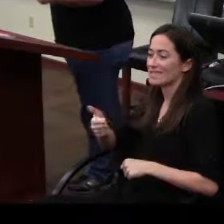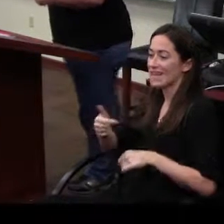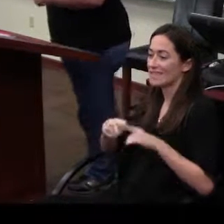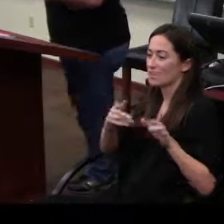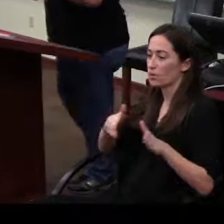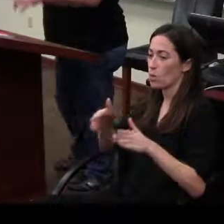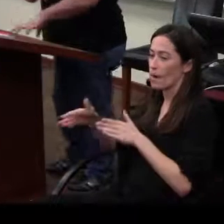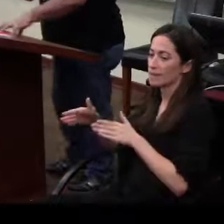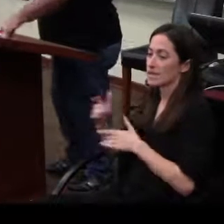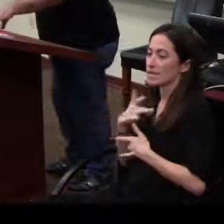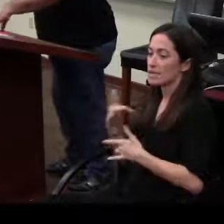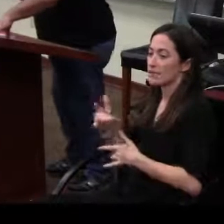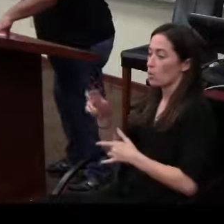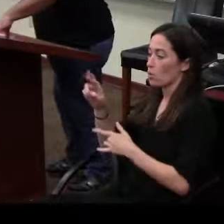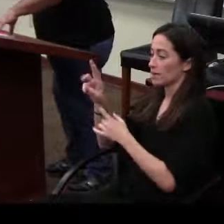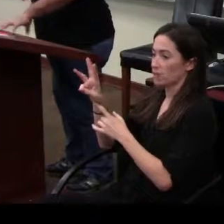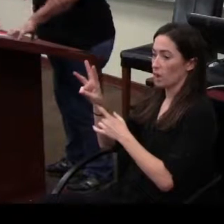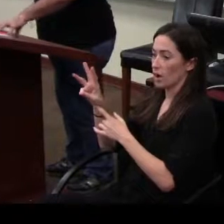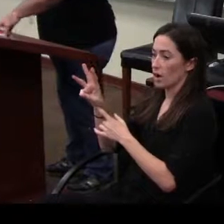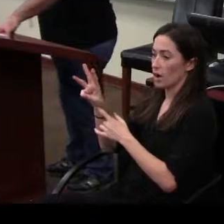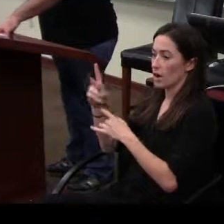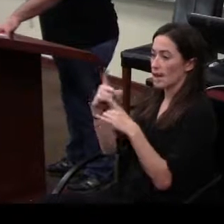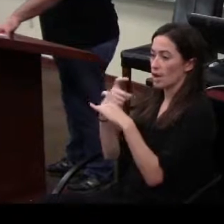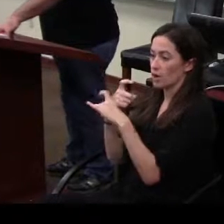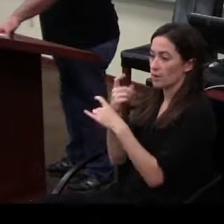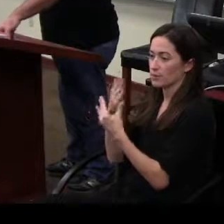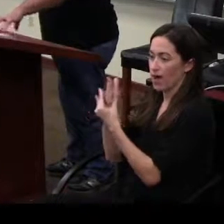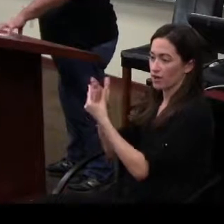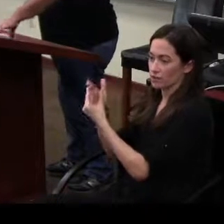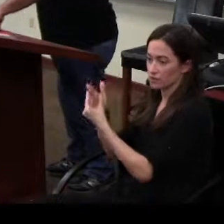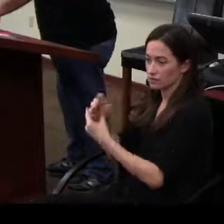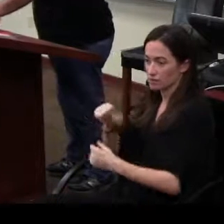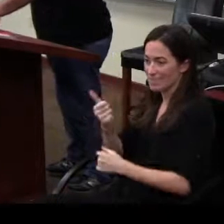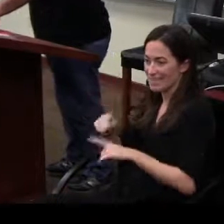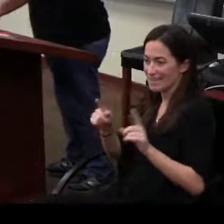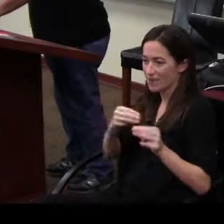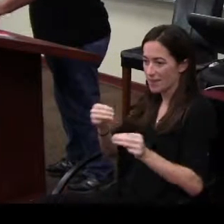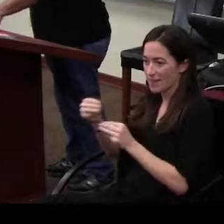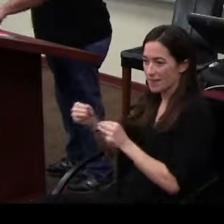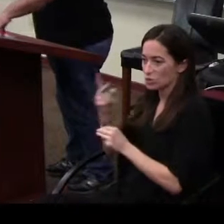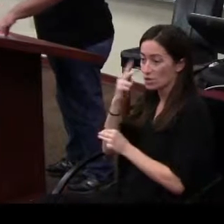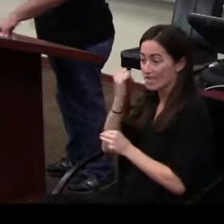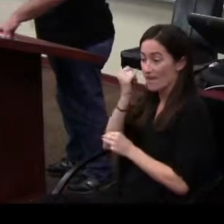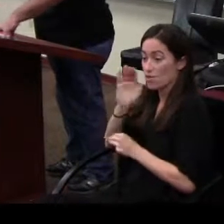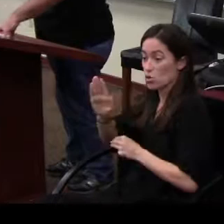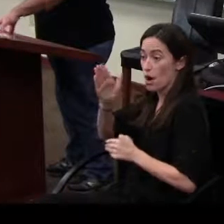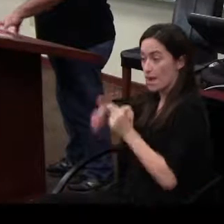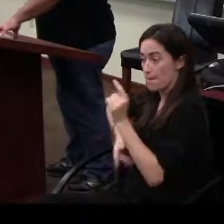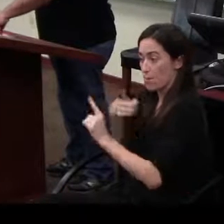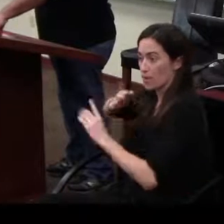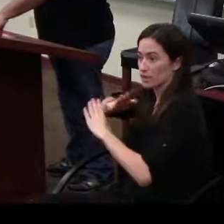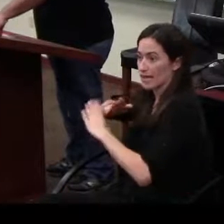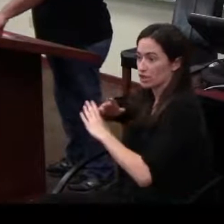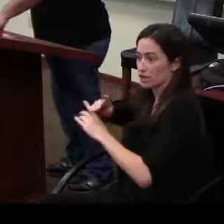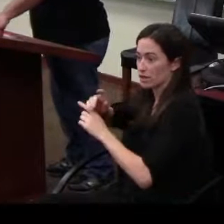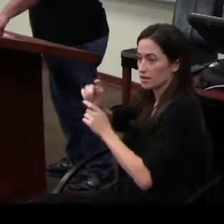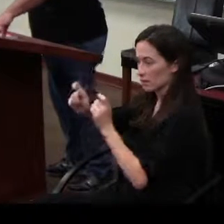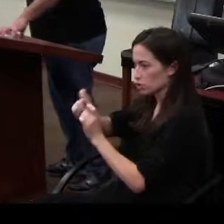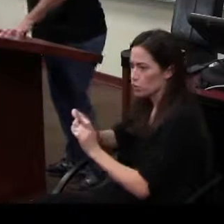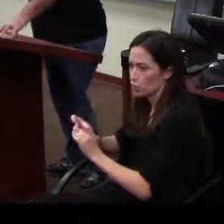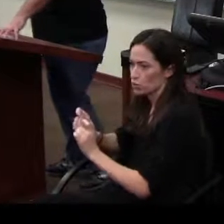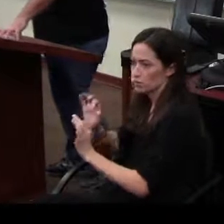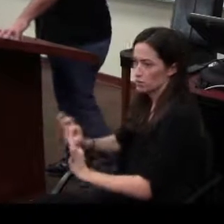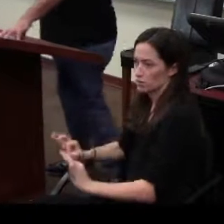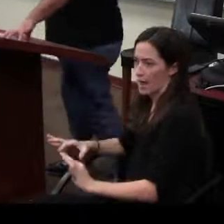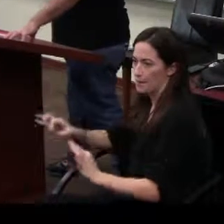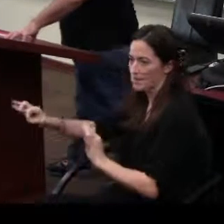typical ransomware encrypts files, 10 different methods of doing it, to see if your endpoint protection is tuned well and picks up on those